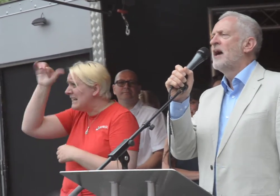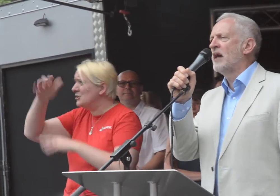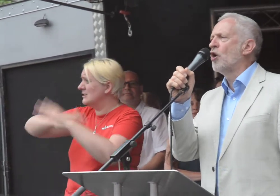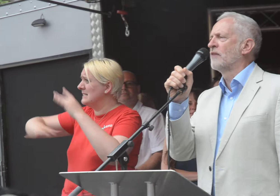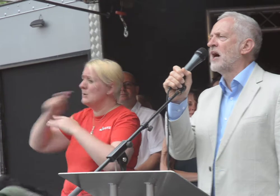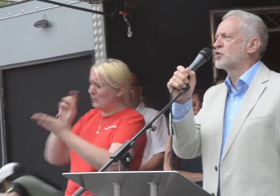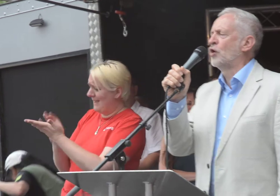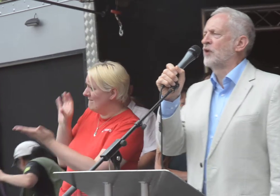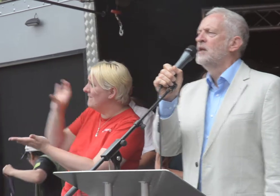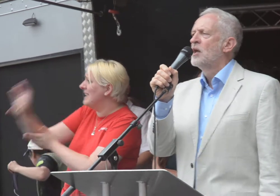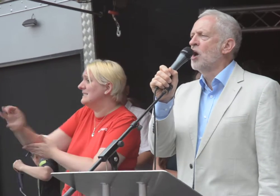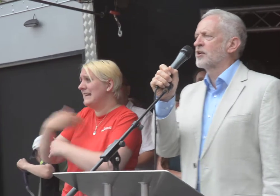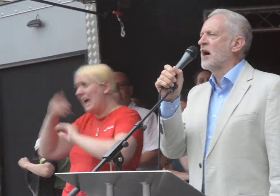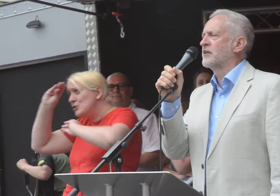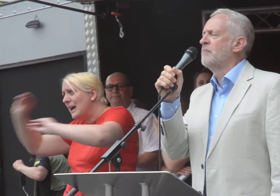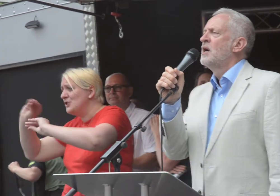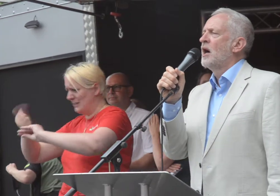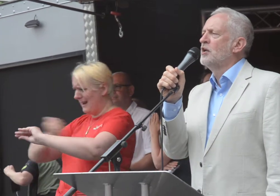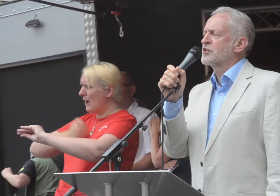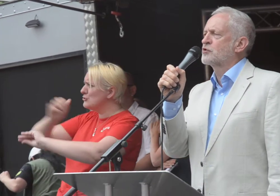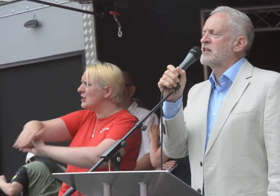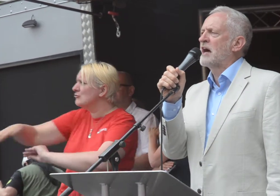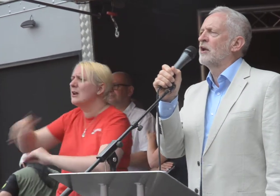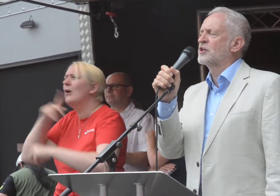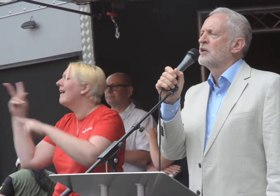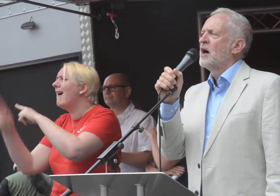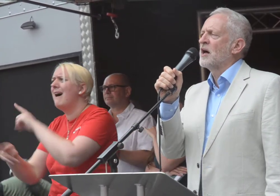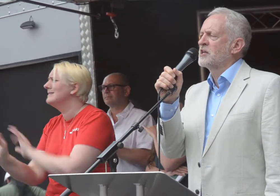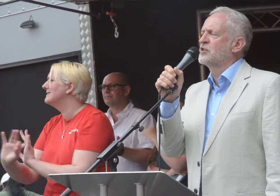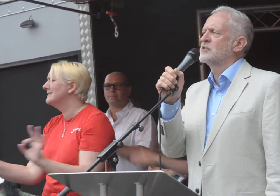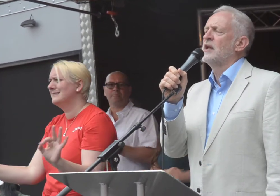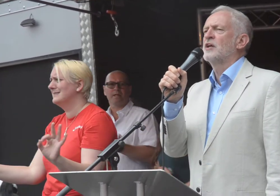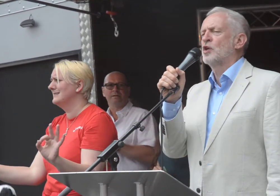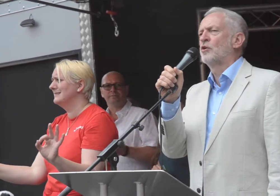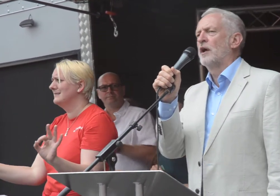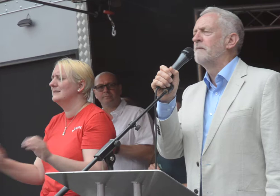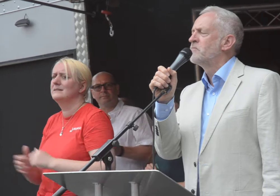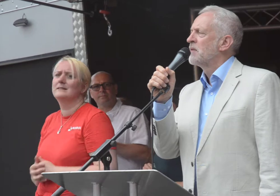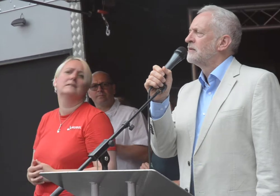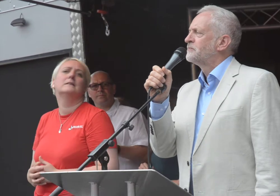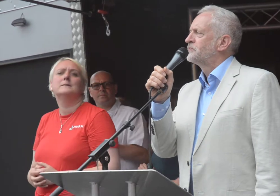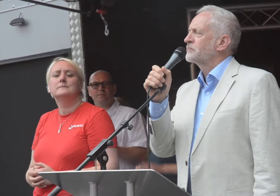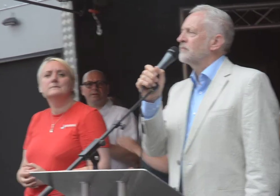education and all of our children, not cut them and not stress out our teachers and our children.